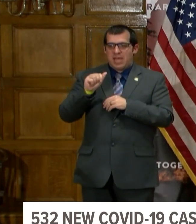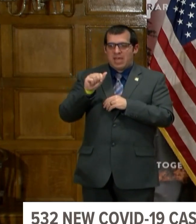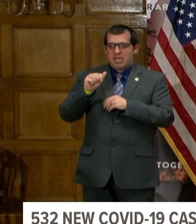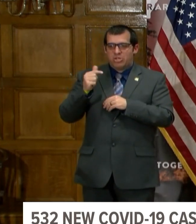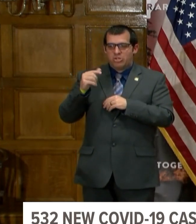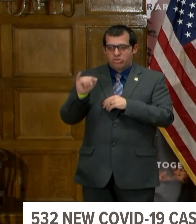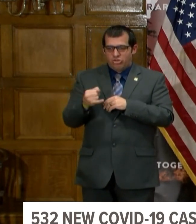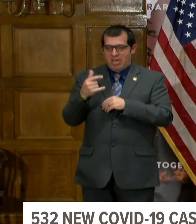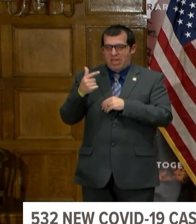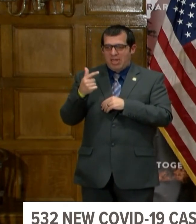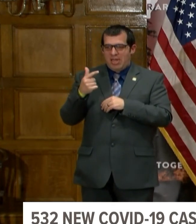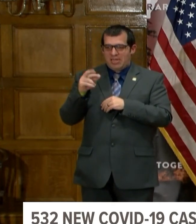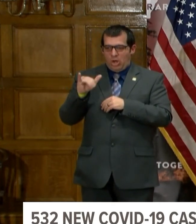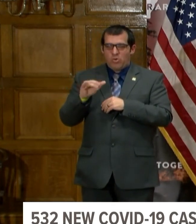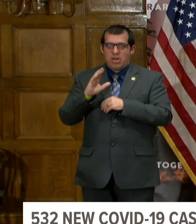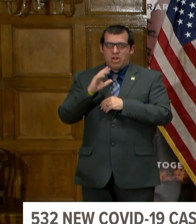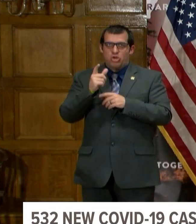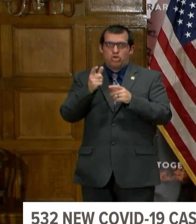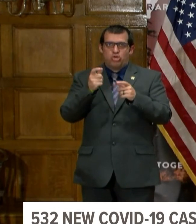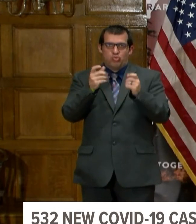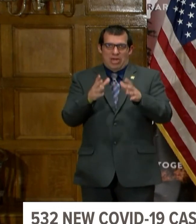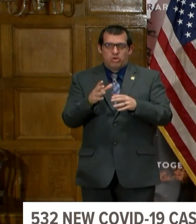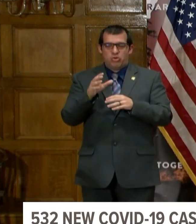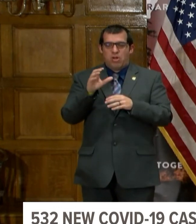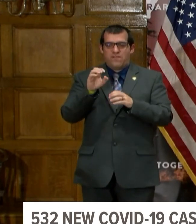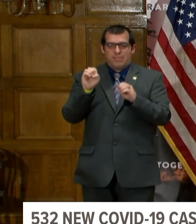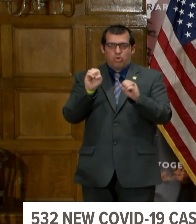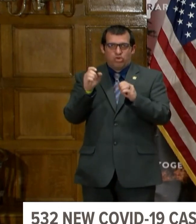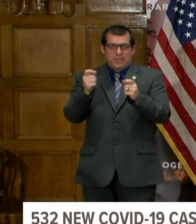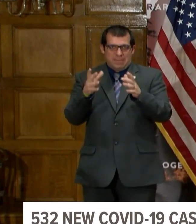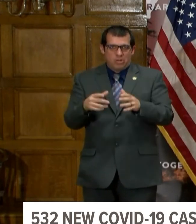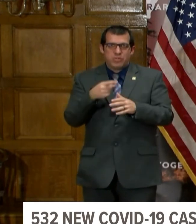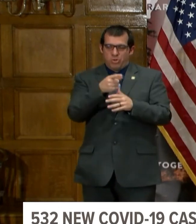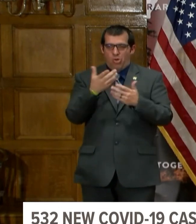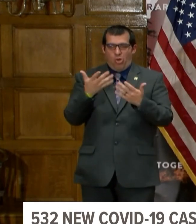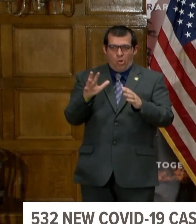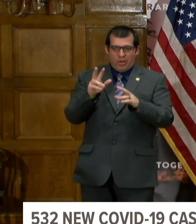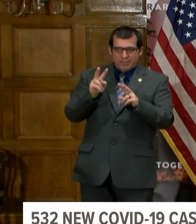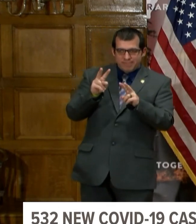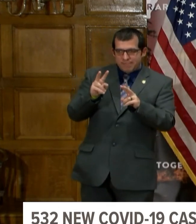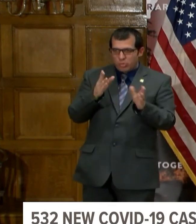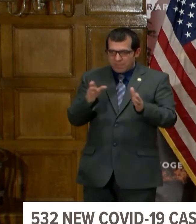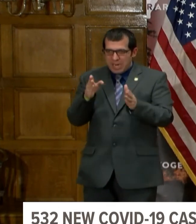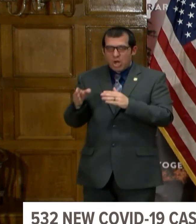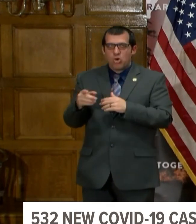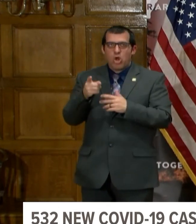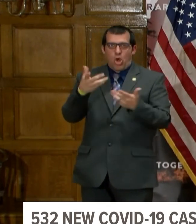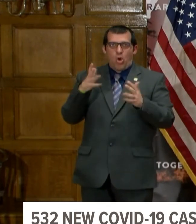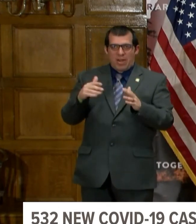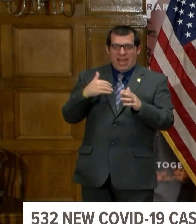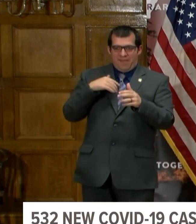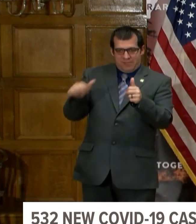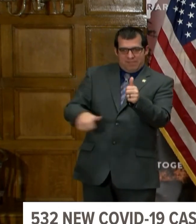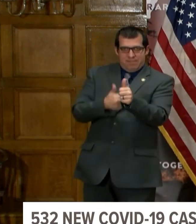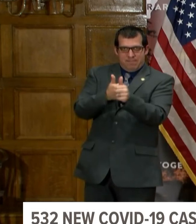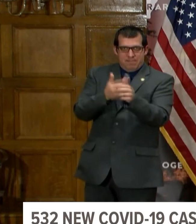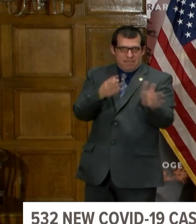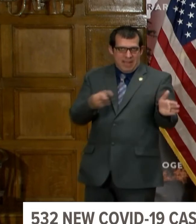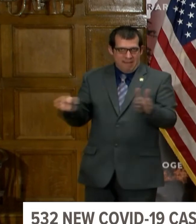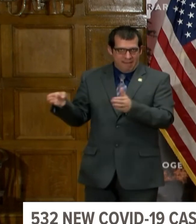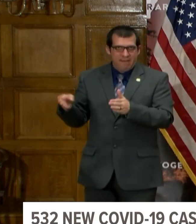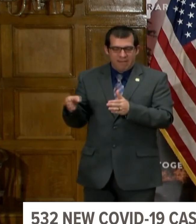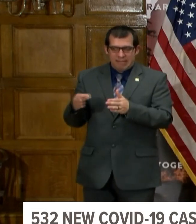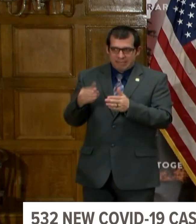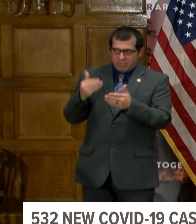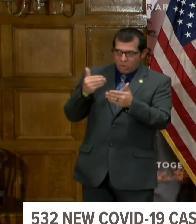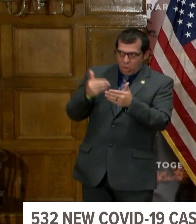our Director of Emergency Management, is on top of that. They're prepared. They have contingency plans in place. As that